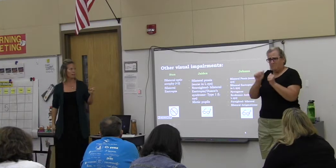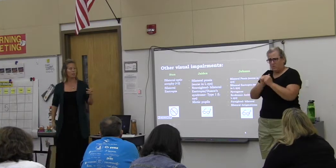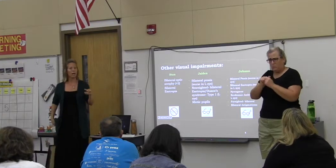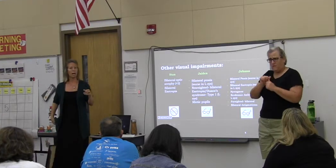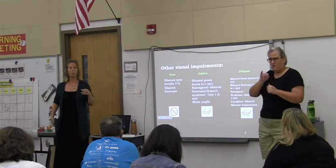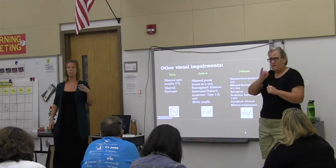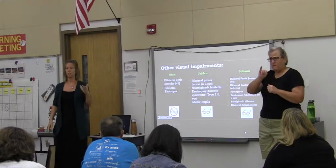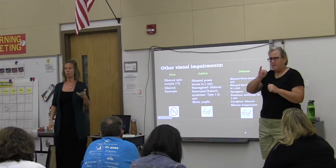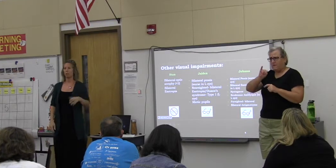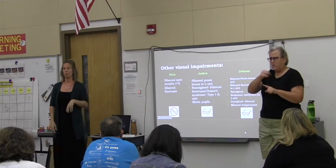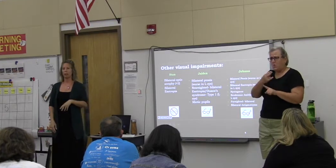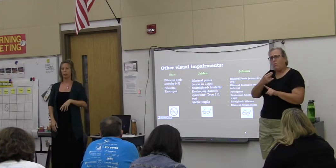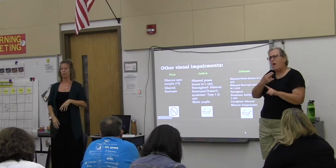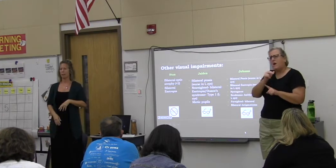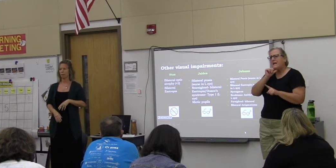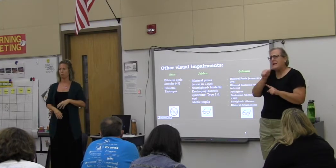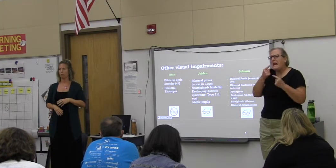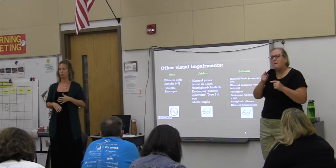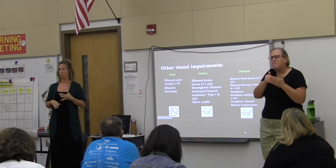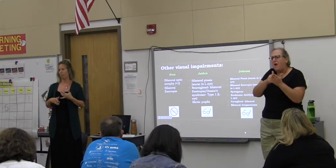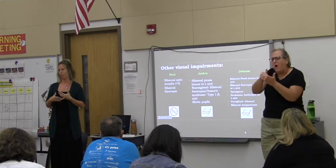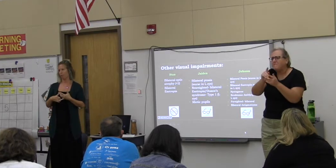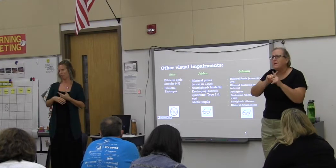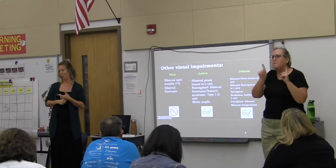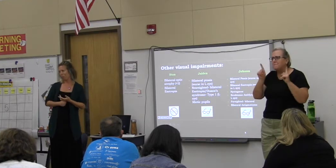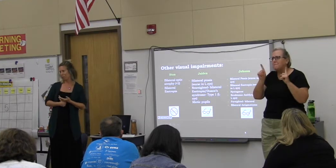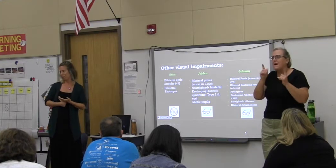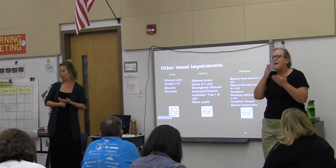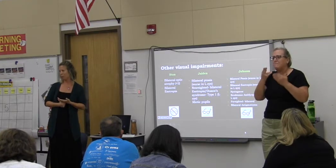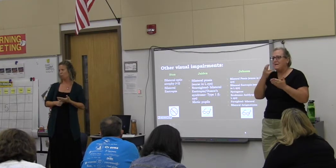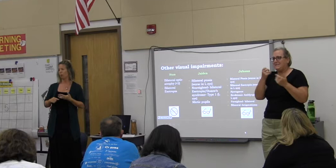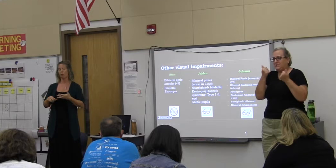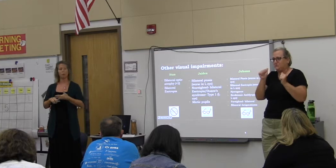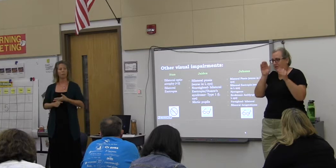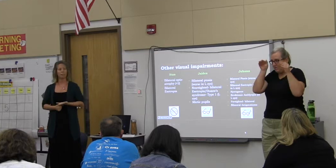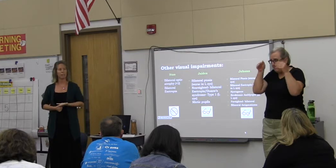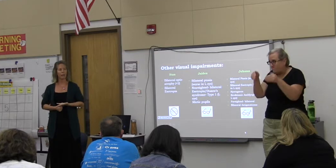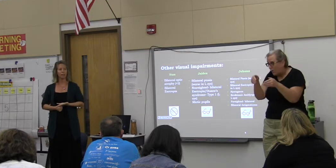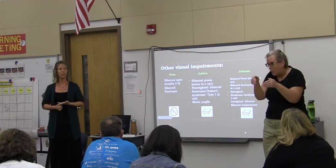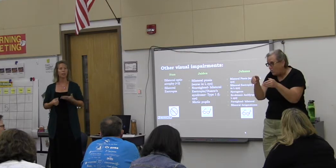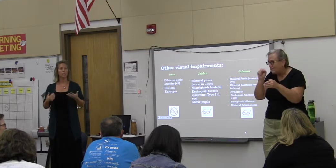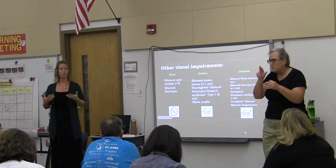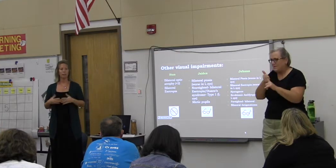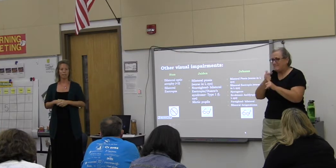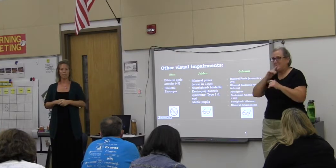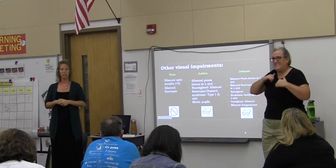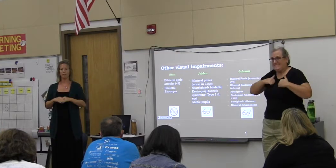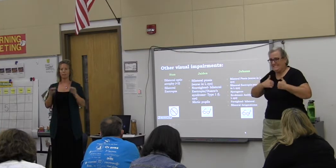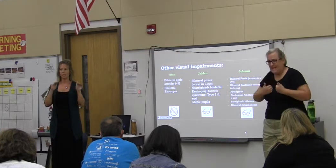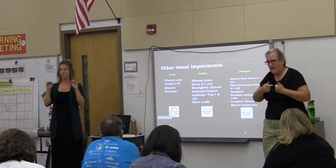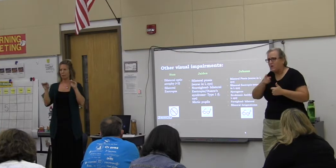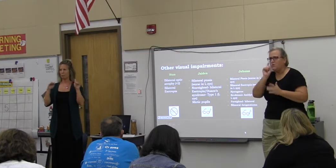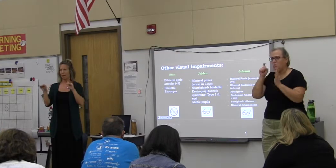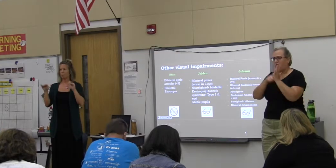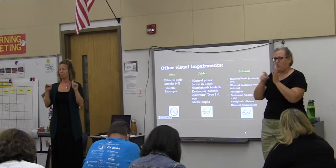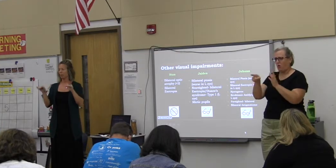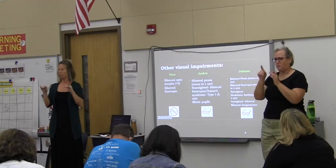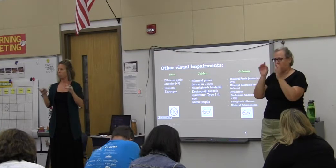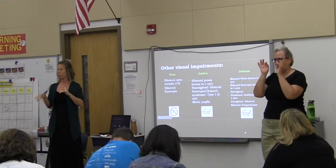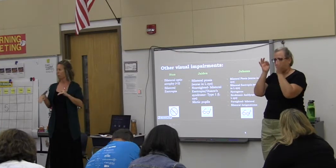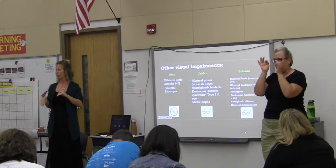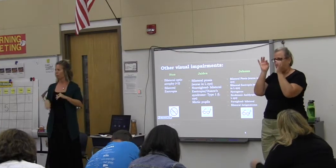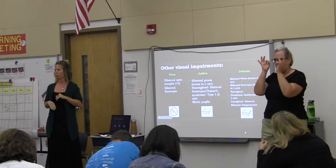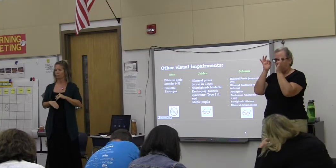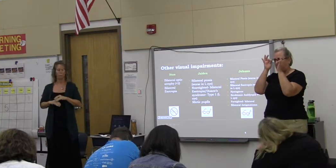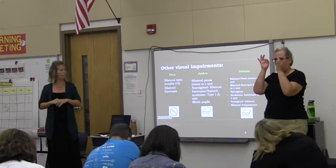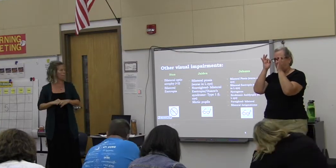Johan, but just be aware at times where he might be trying to focus a little bit more, or if he's tired, you might see the nystagmus happening a